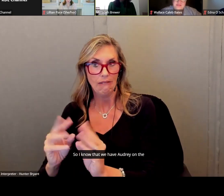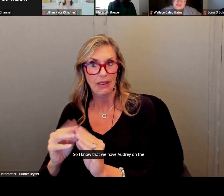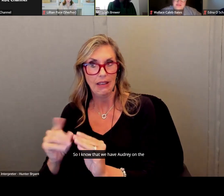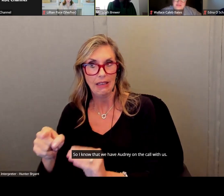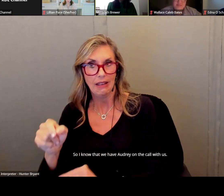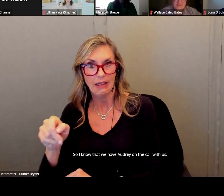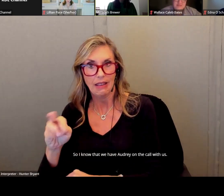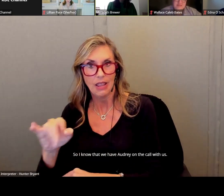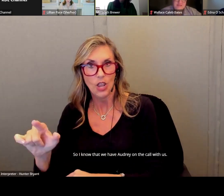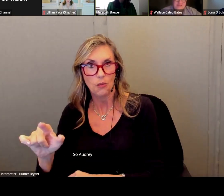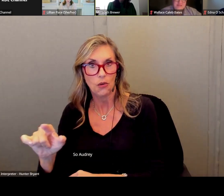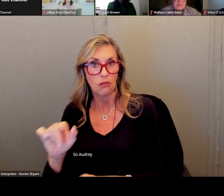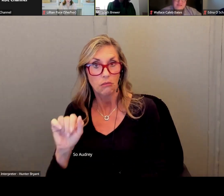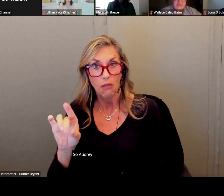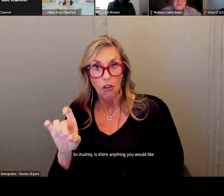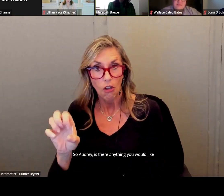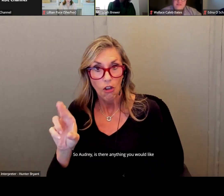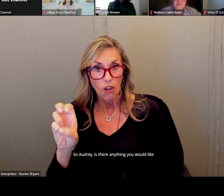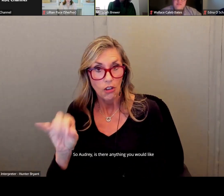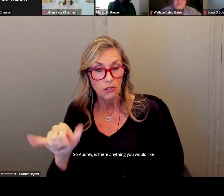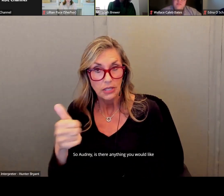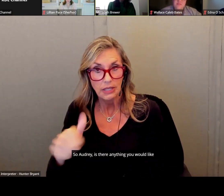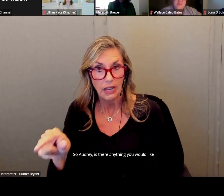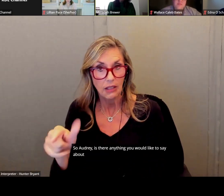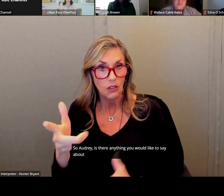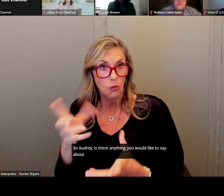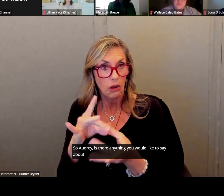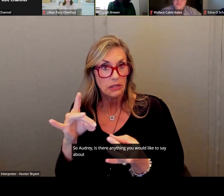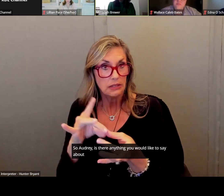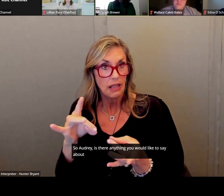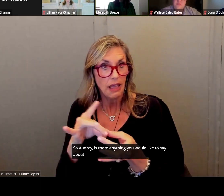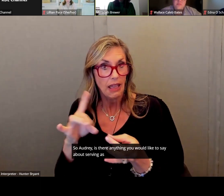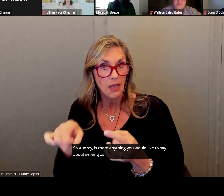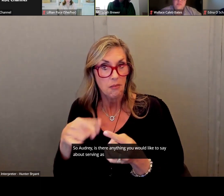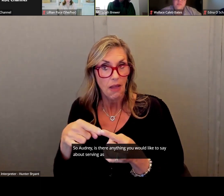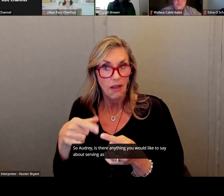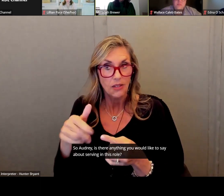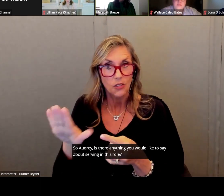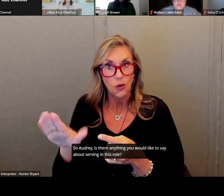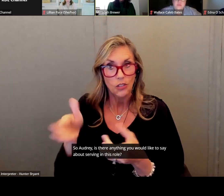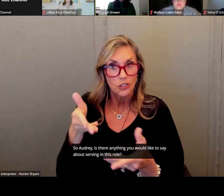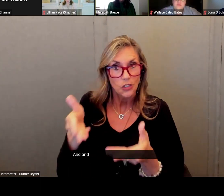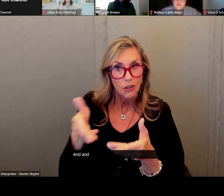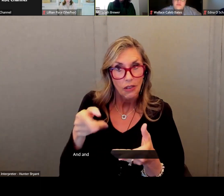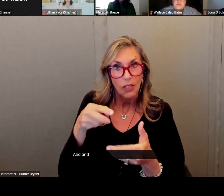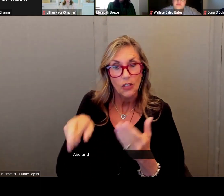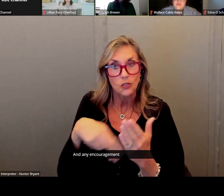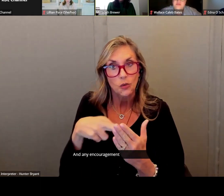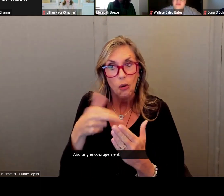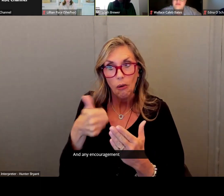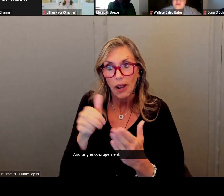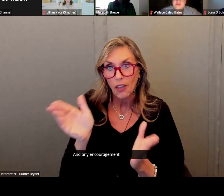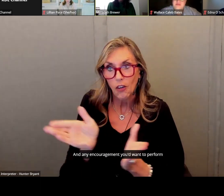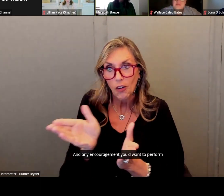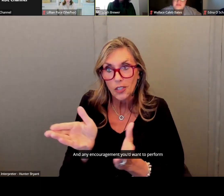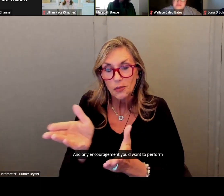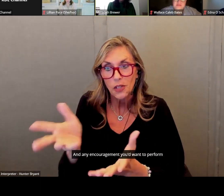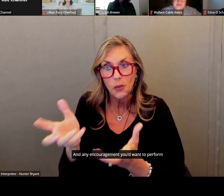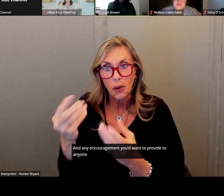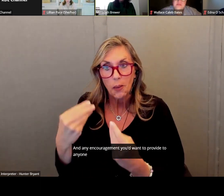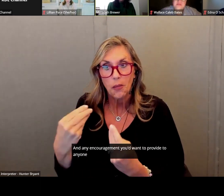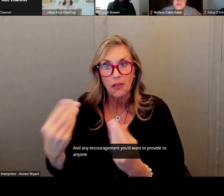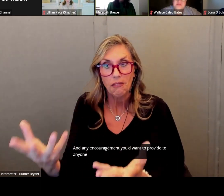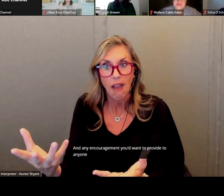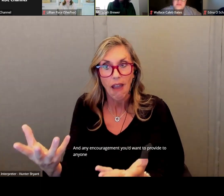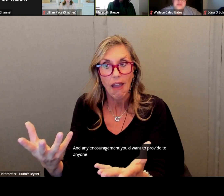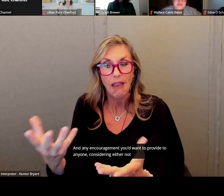there anything you would like to say about serving in this role and any encouragement you'd want to provide to anyone considering either